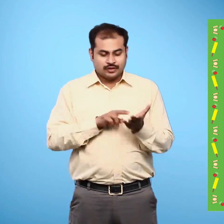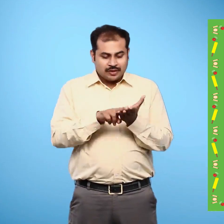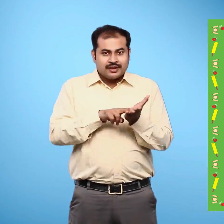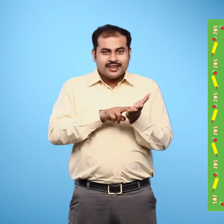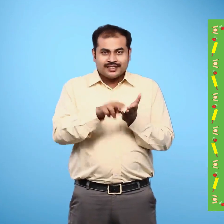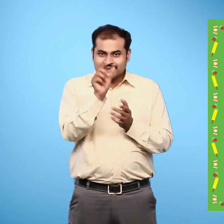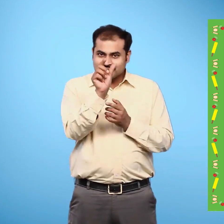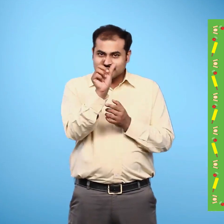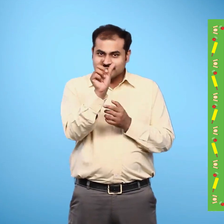Erasers.